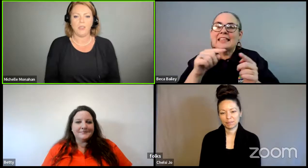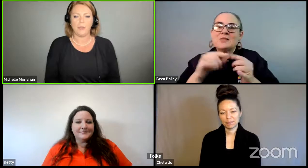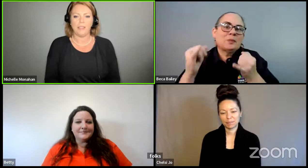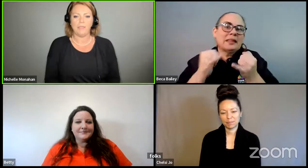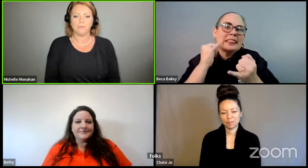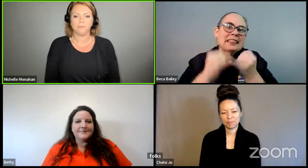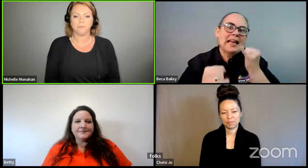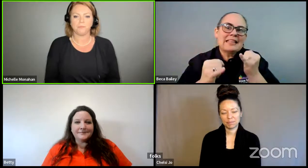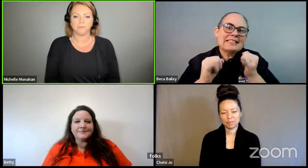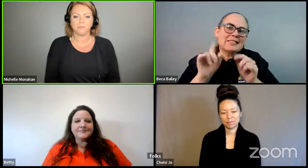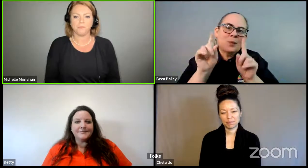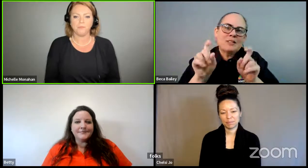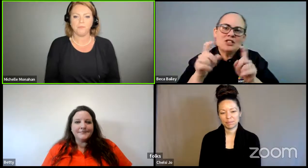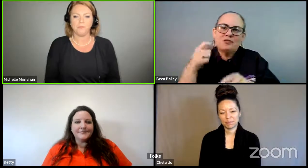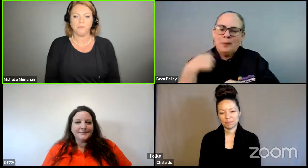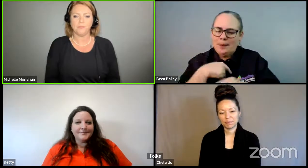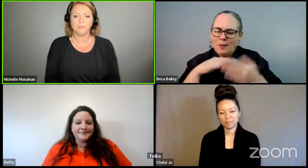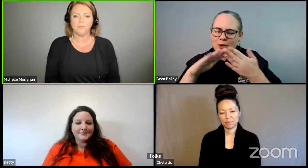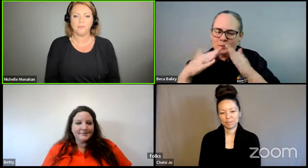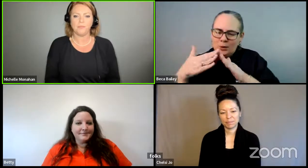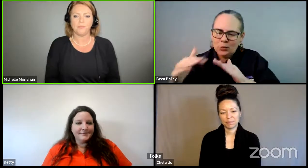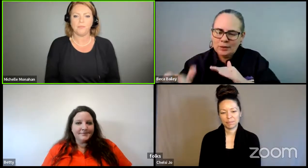Great, thank you, Betty.